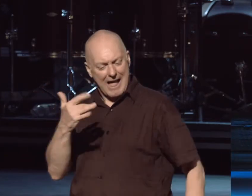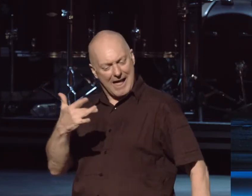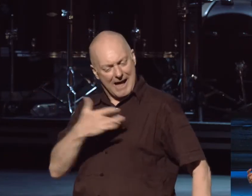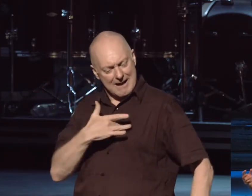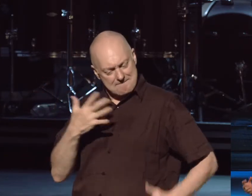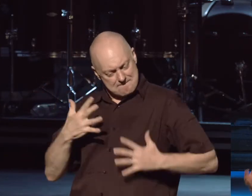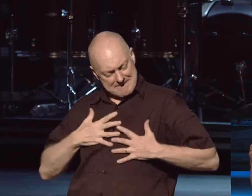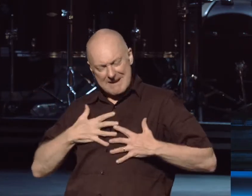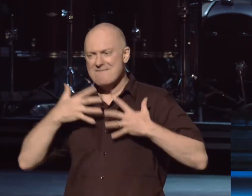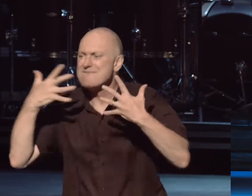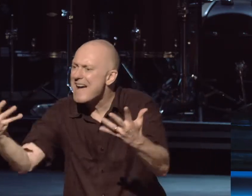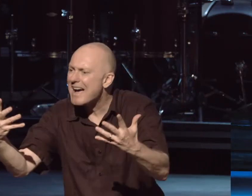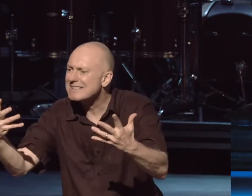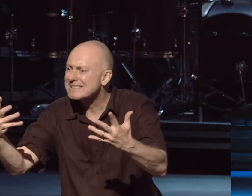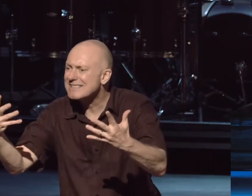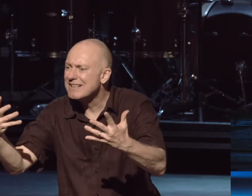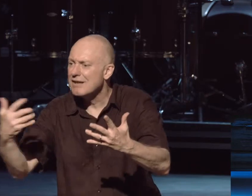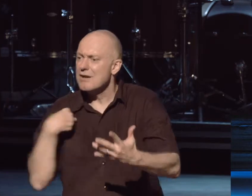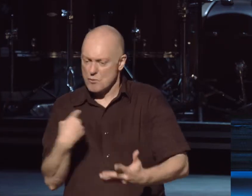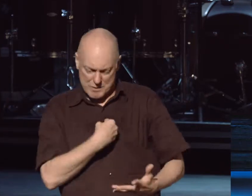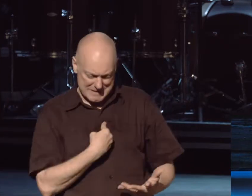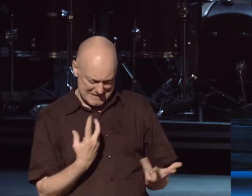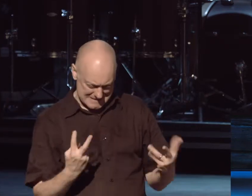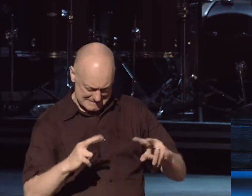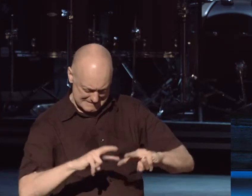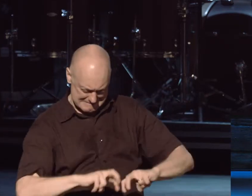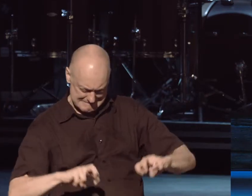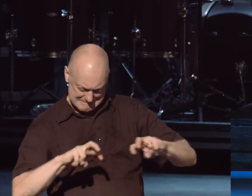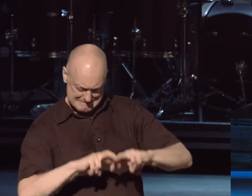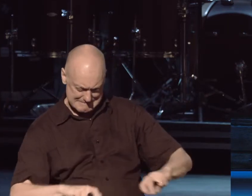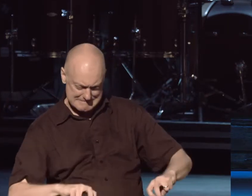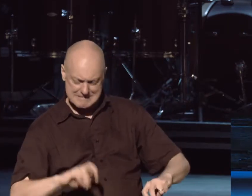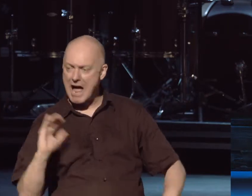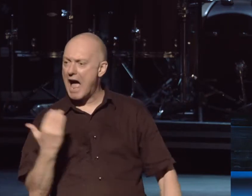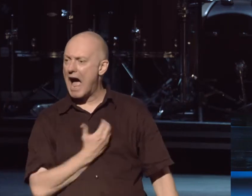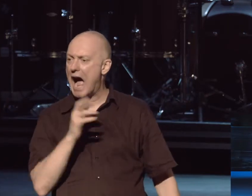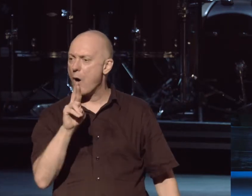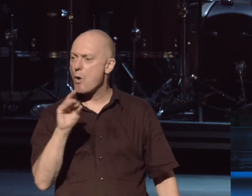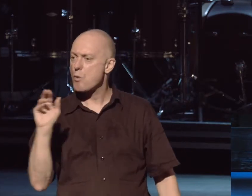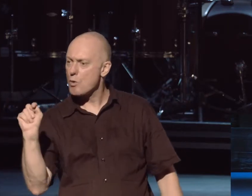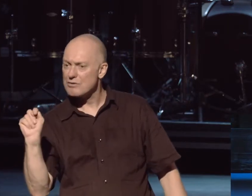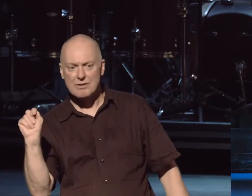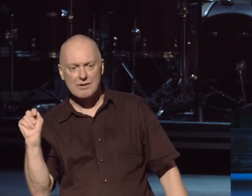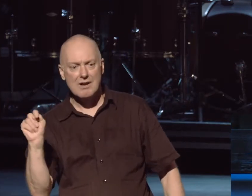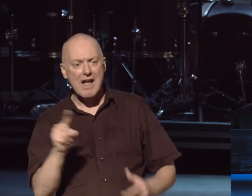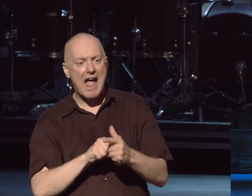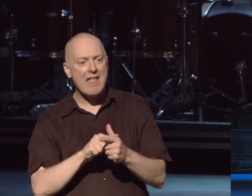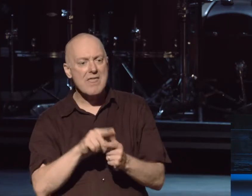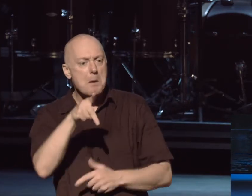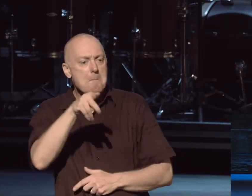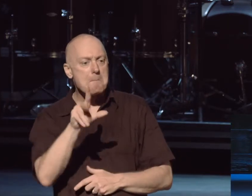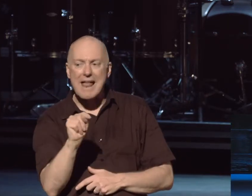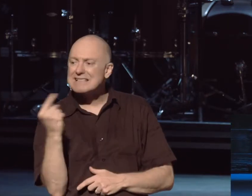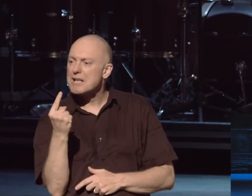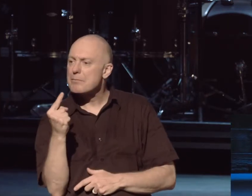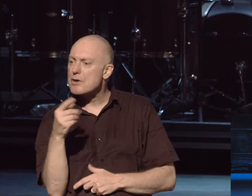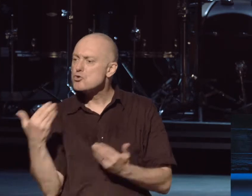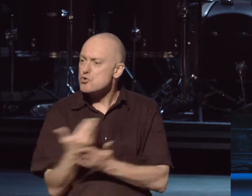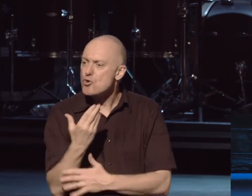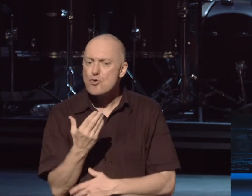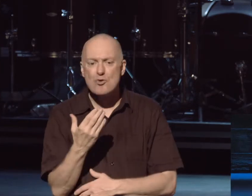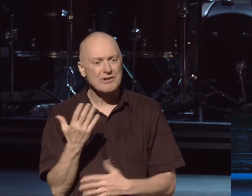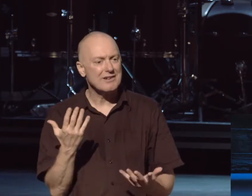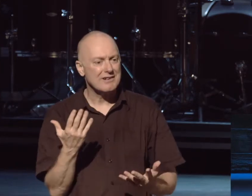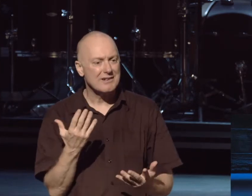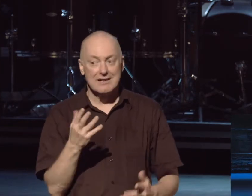heart of confession enough to actually peel it open, get the root out, and plant something fresh, new, and right in return. What